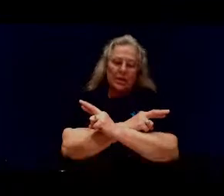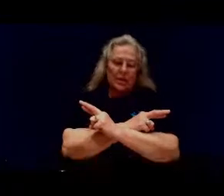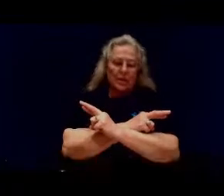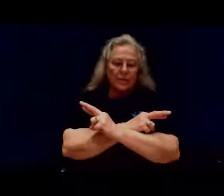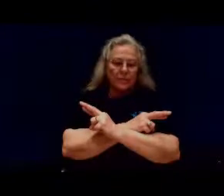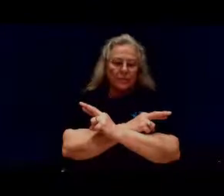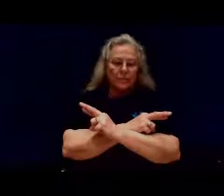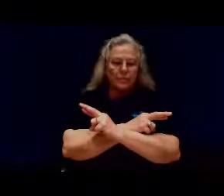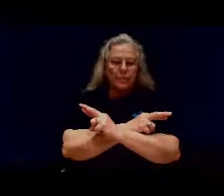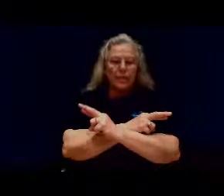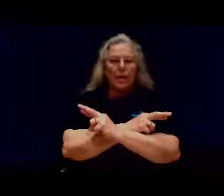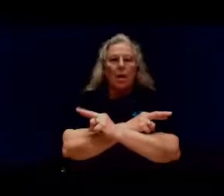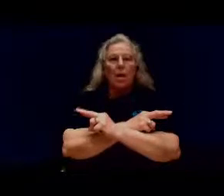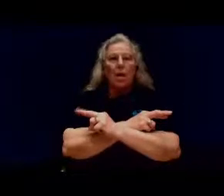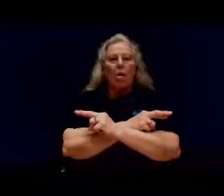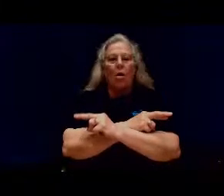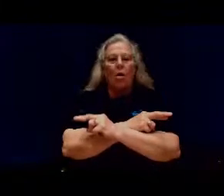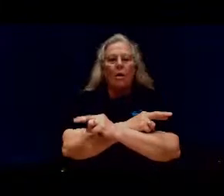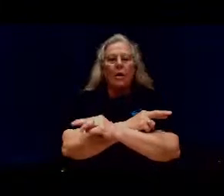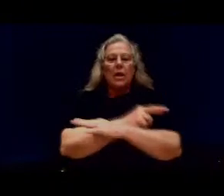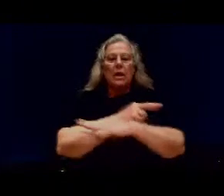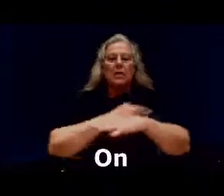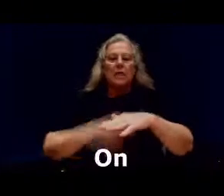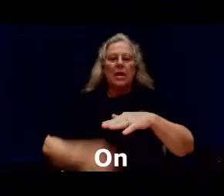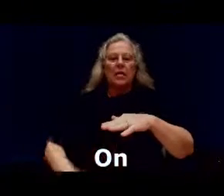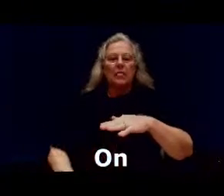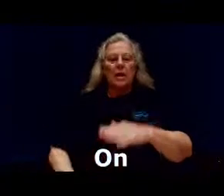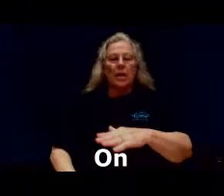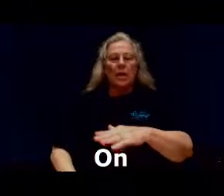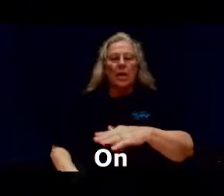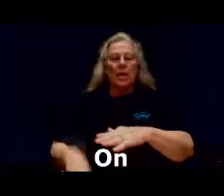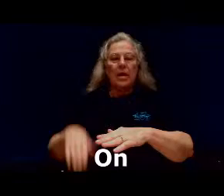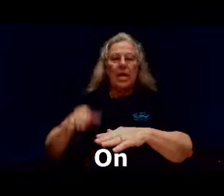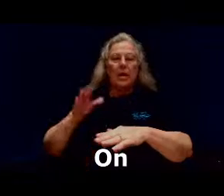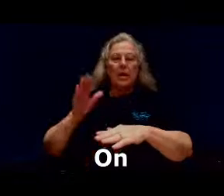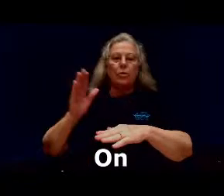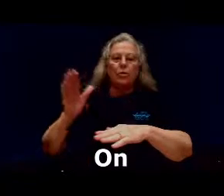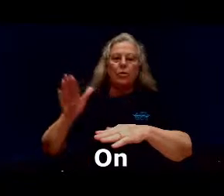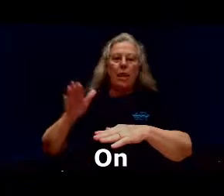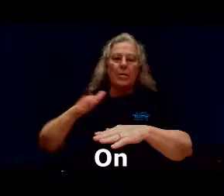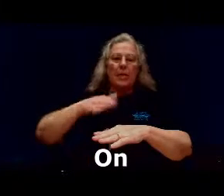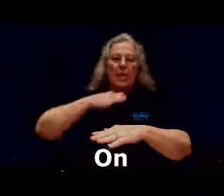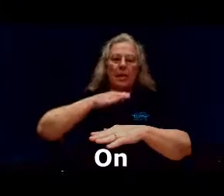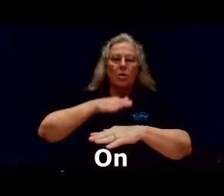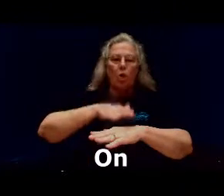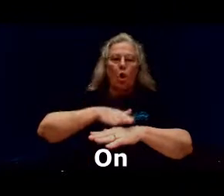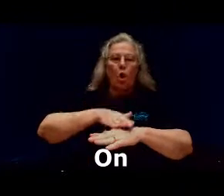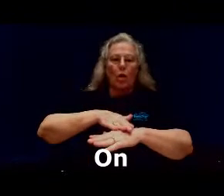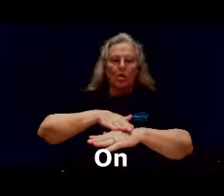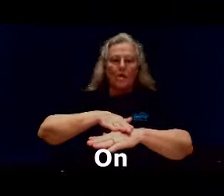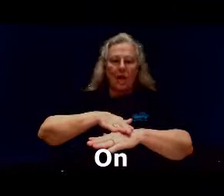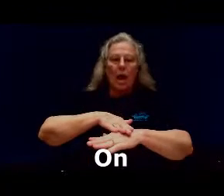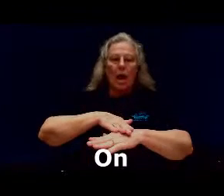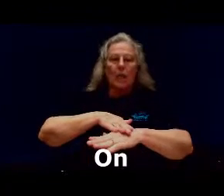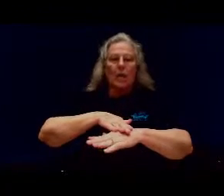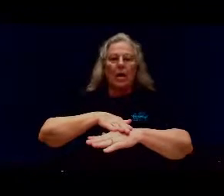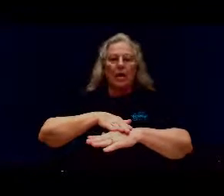resting. On, take your non-dominant hand and put your dominant hand on top of